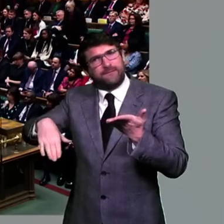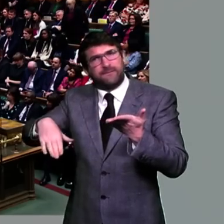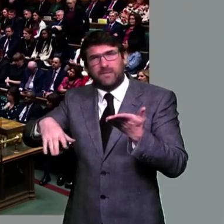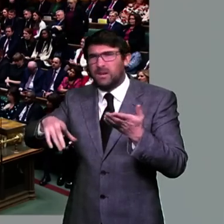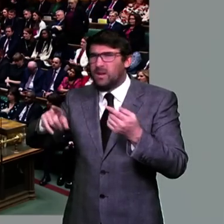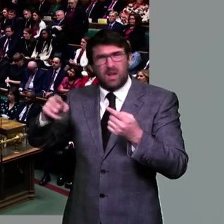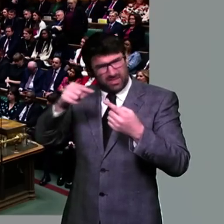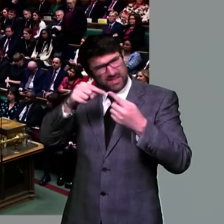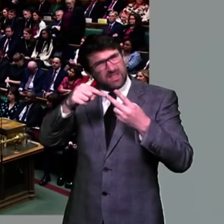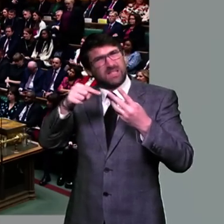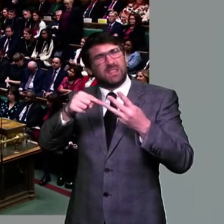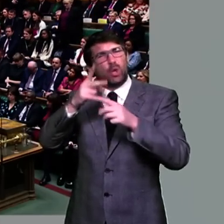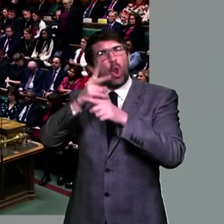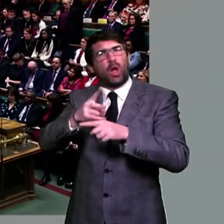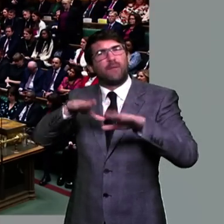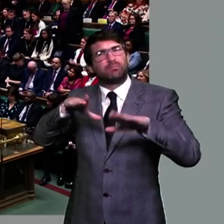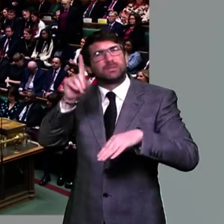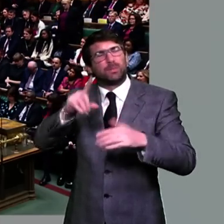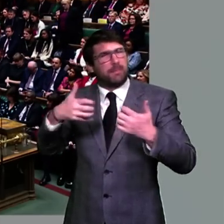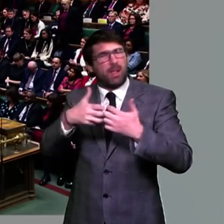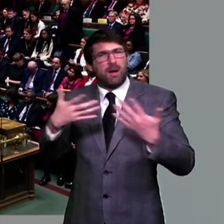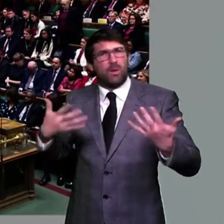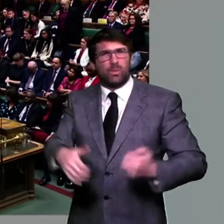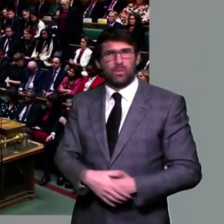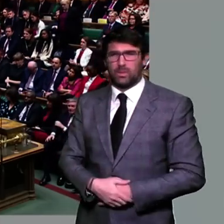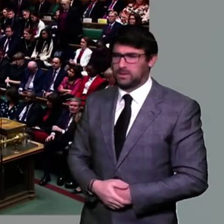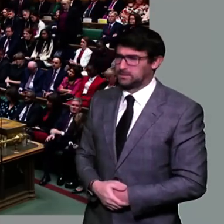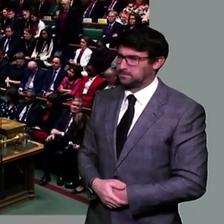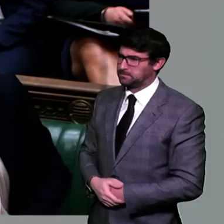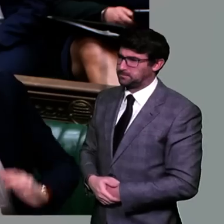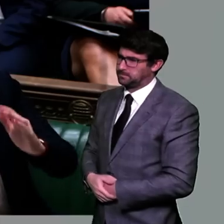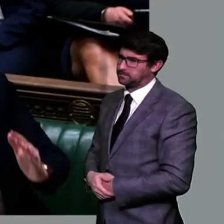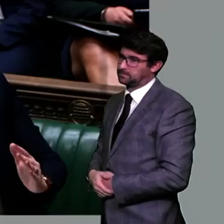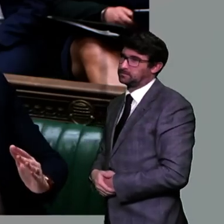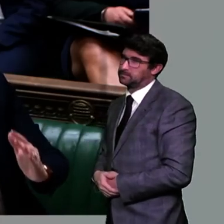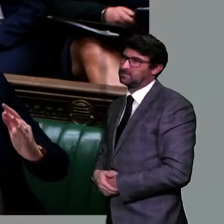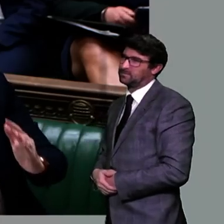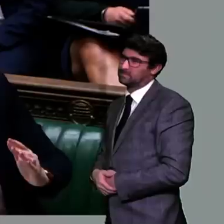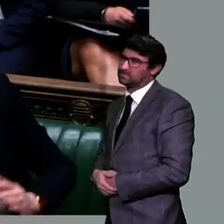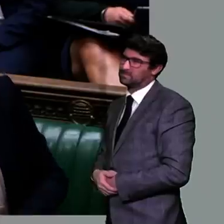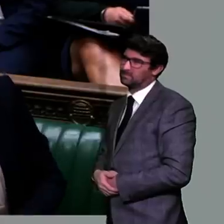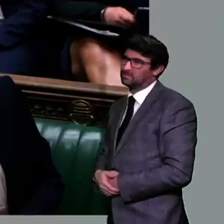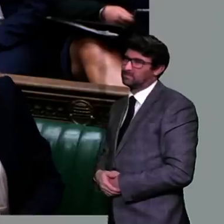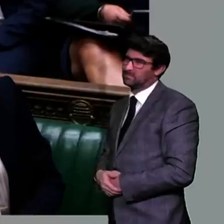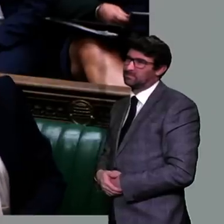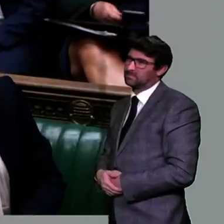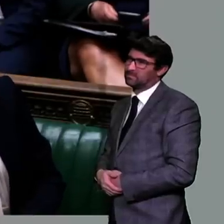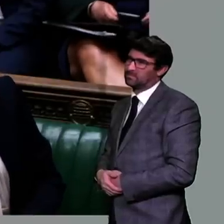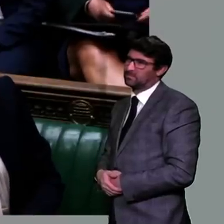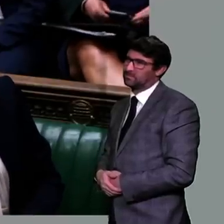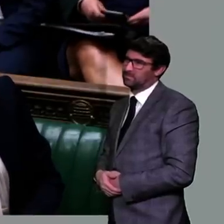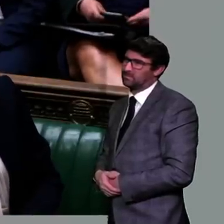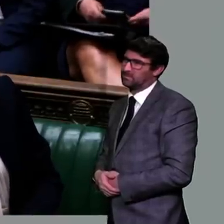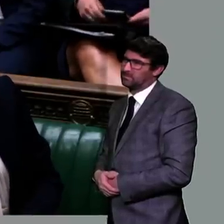Minister. Well, Mr. Speaker, I think we have yet another example of somebody who doesn't want to support the